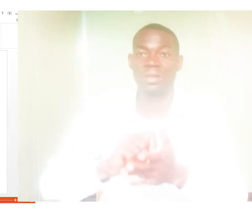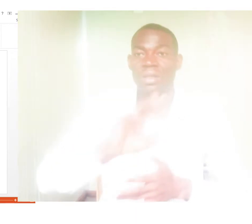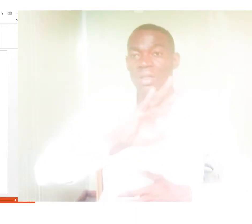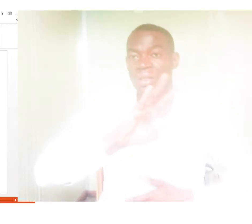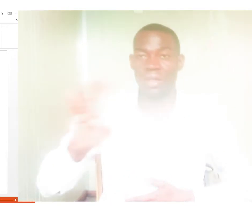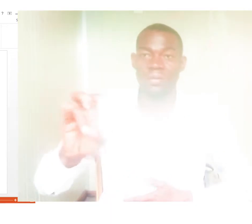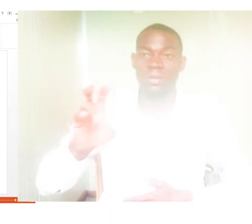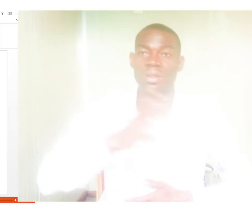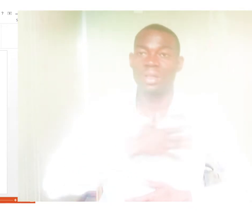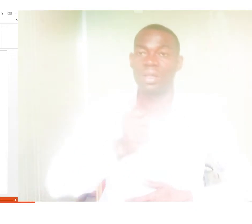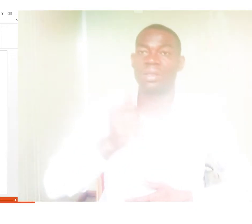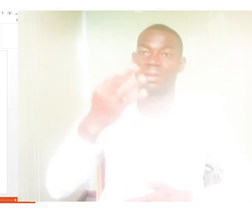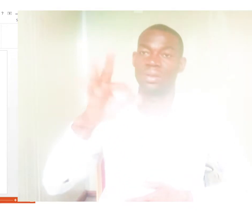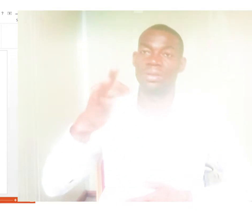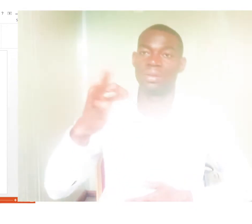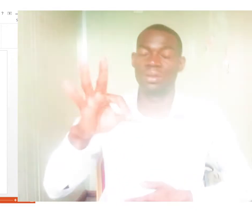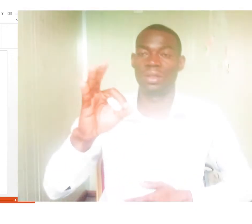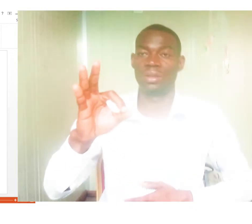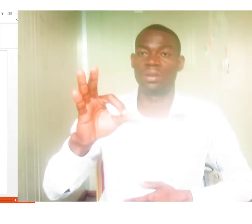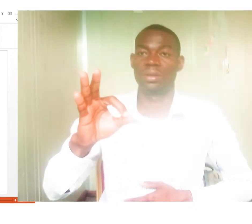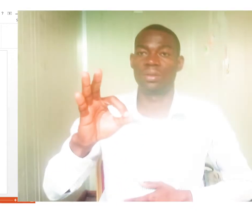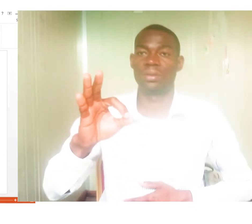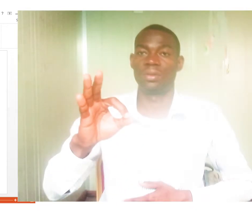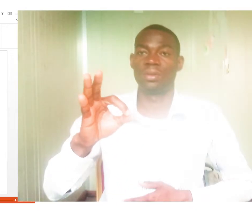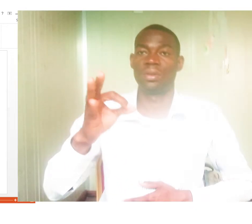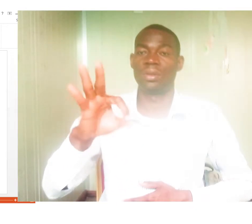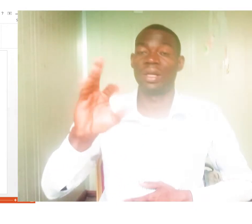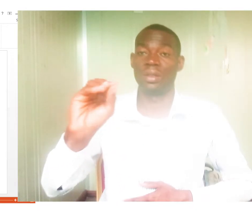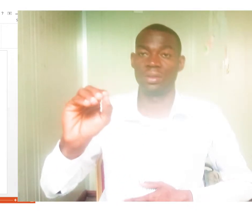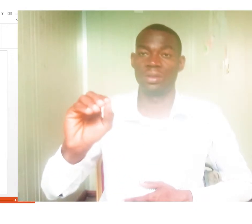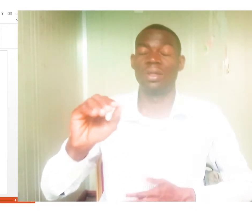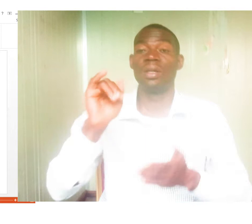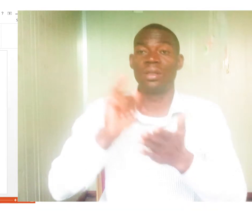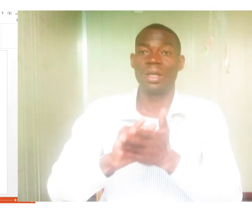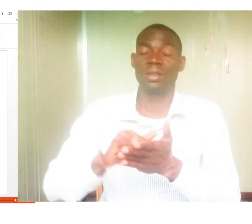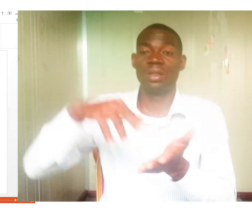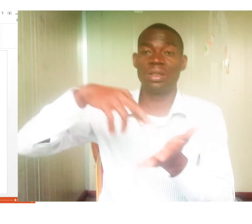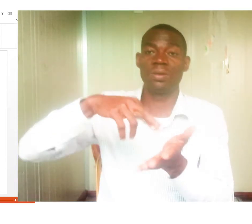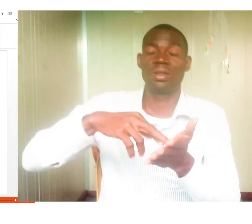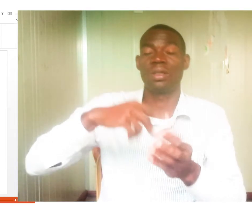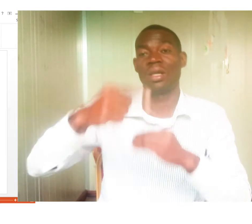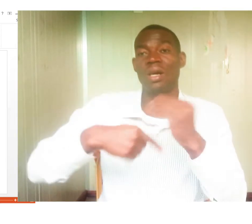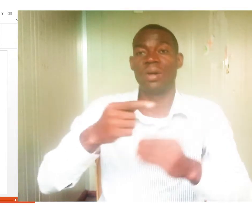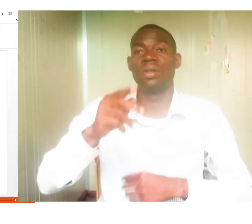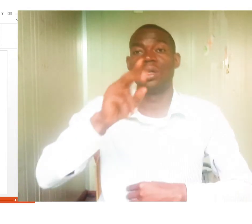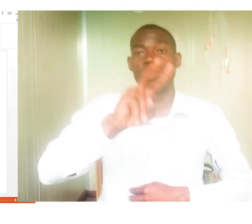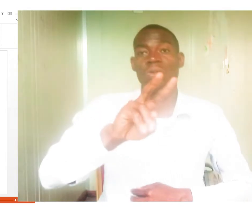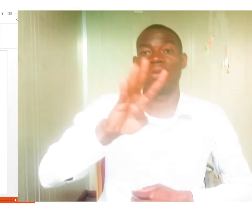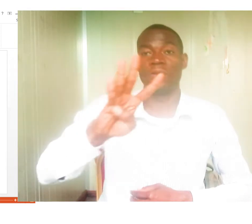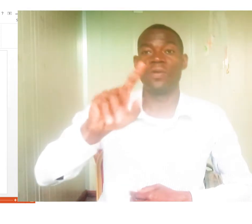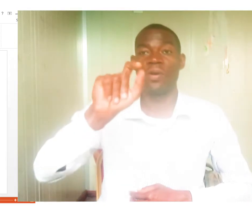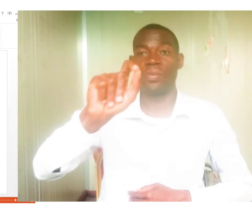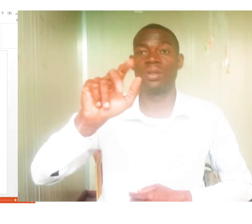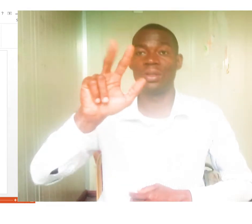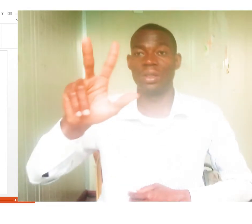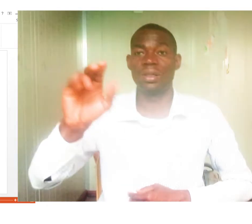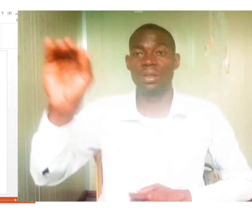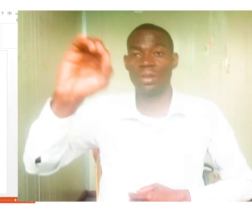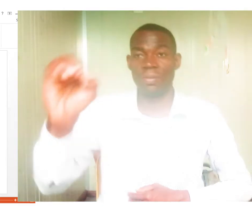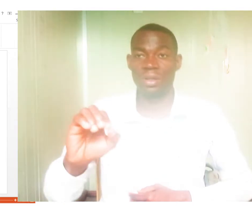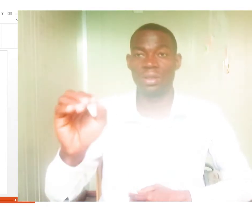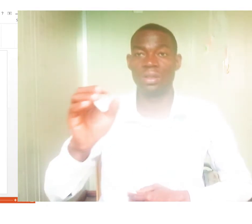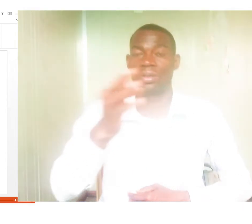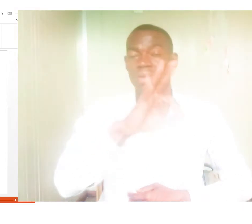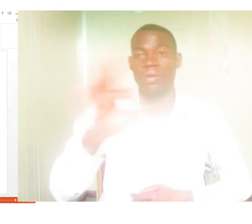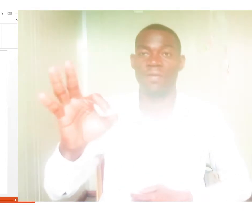377,790, which represents to about 24.3% of the disability population,